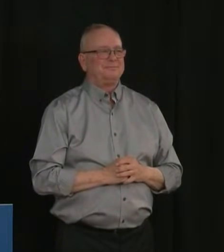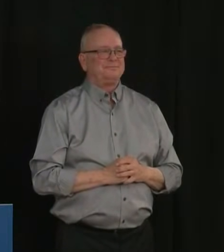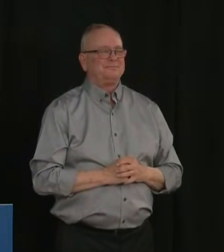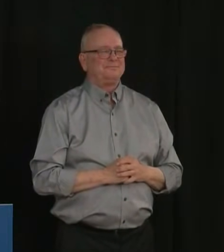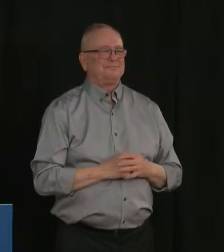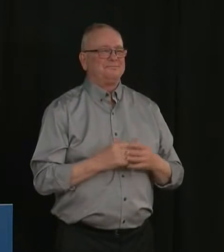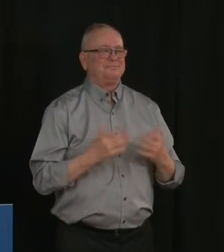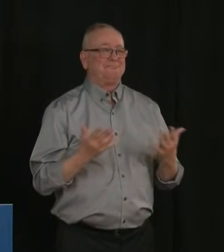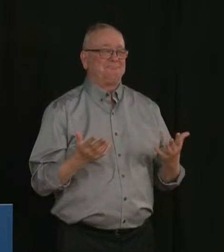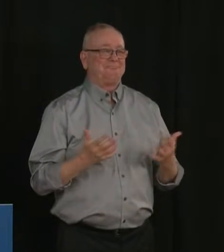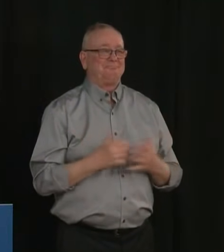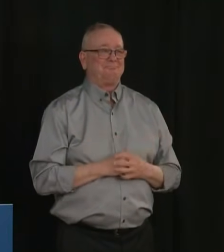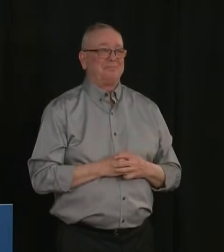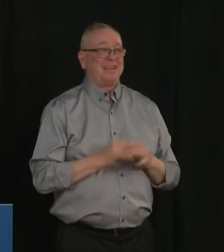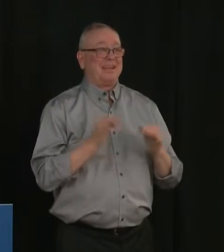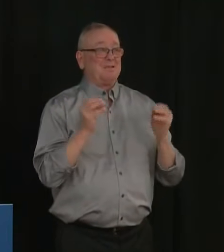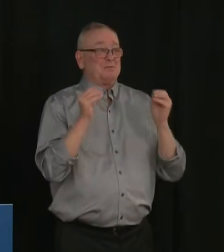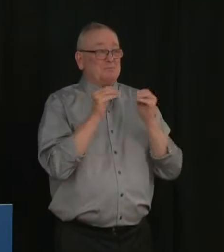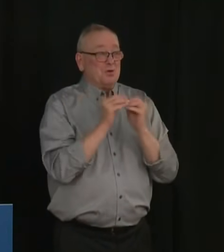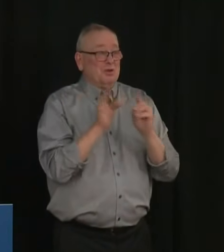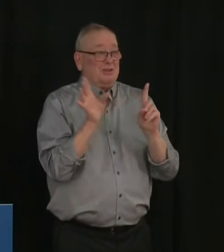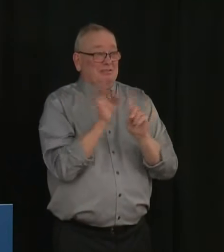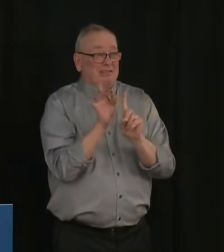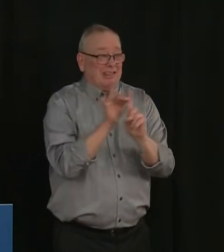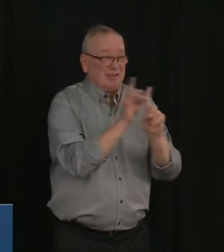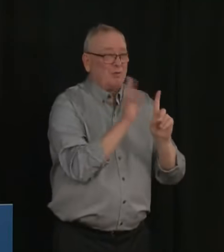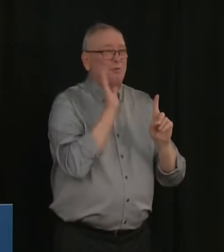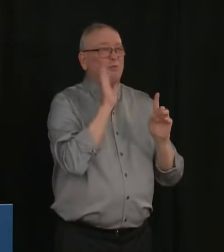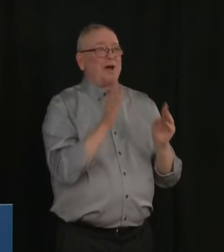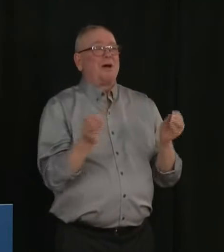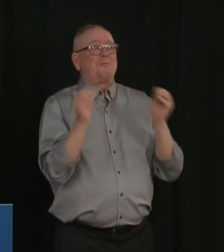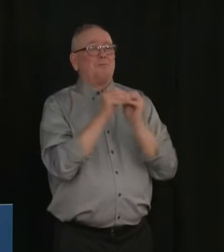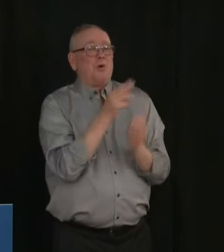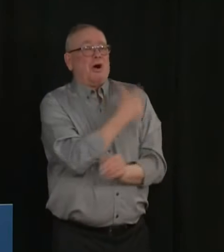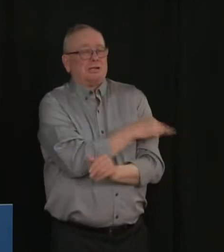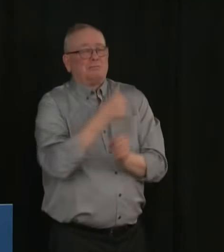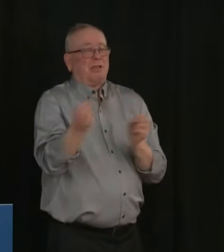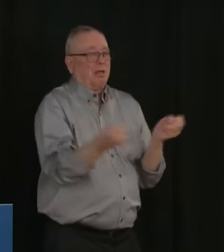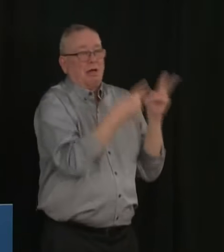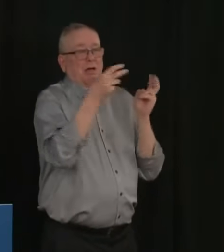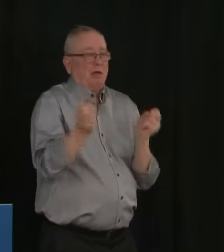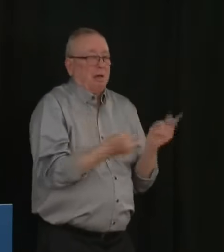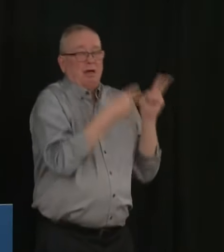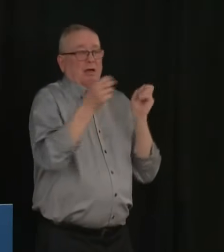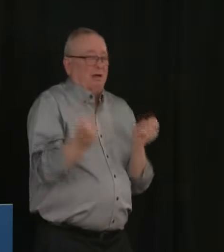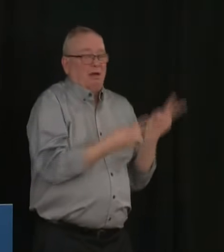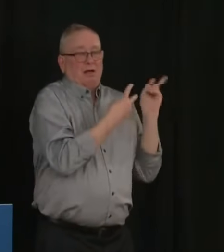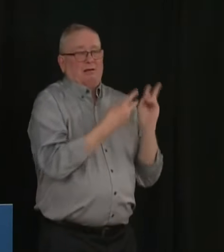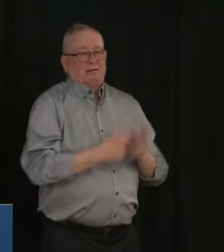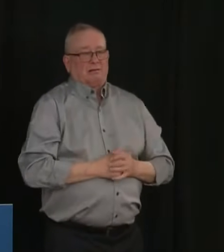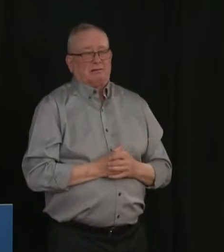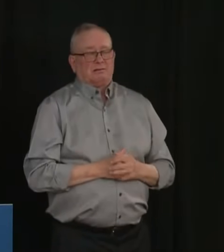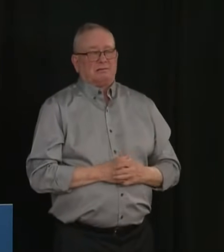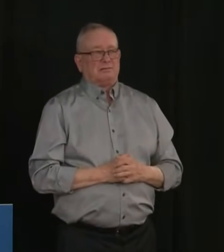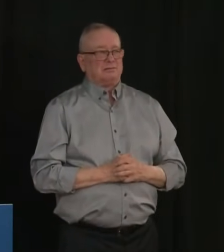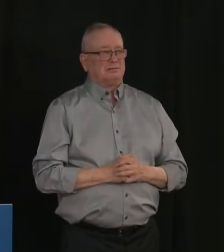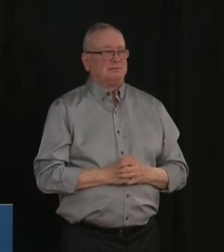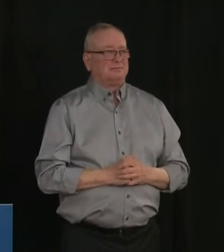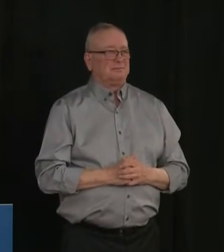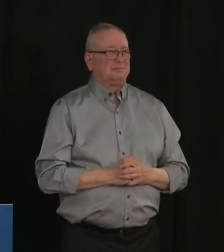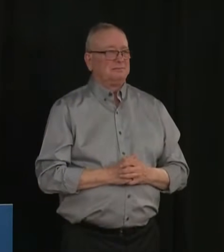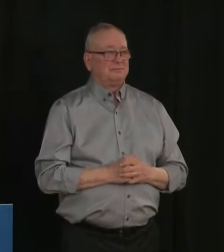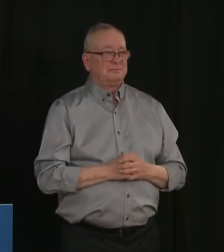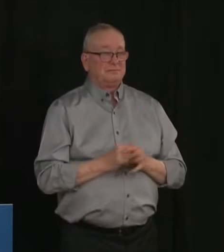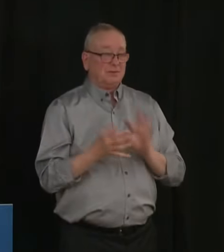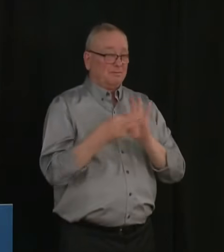future hospitalizations if we do not turn that curve around. Fletcher, is there a follow-up question? Yeah, and just